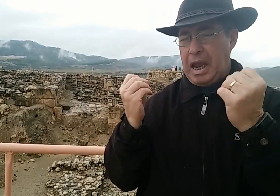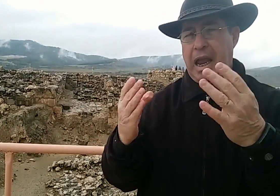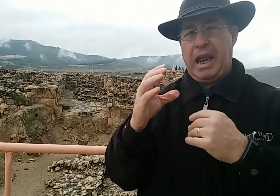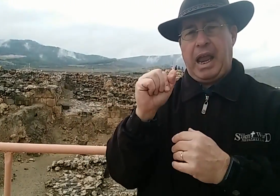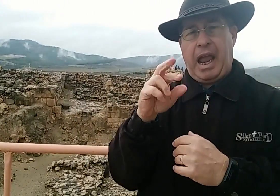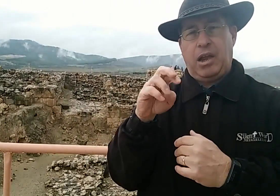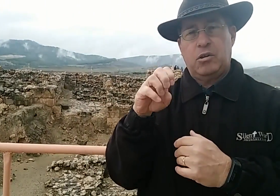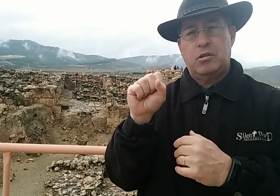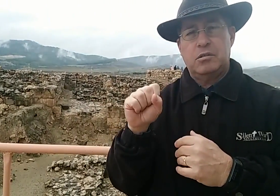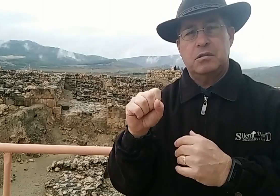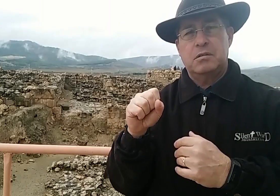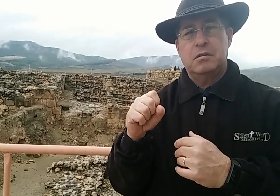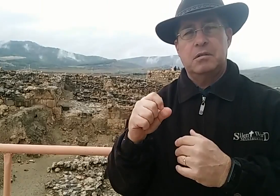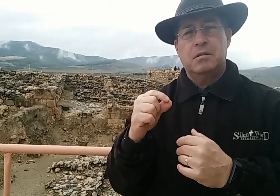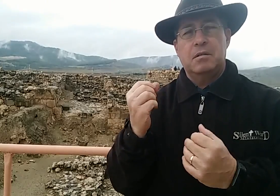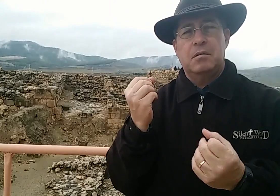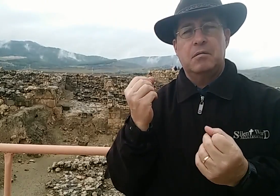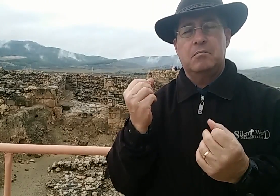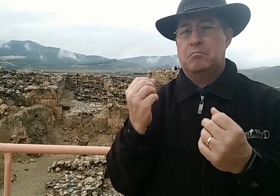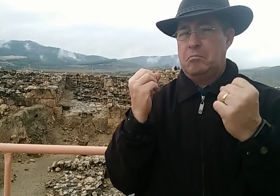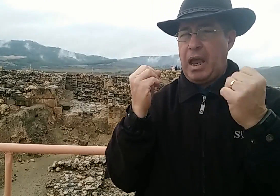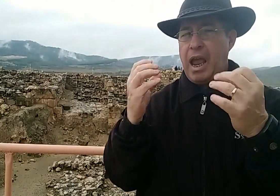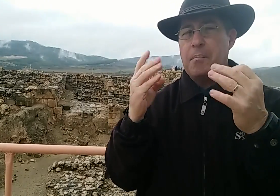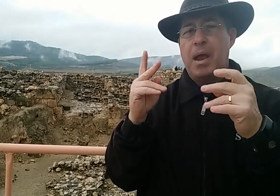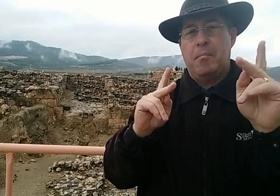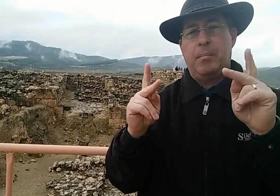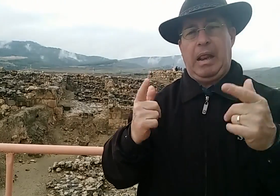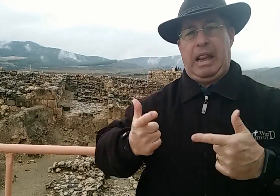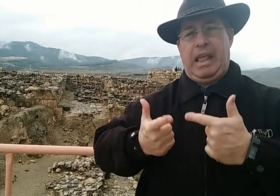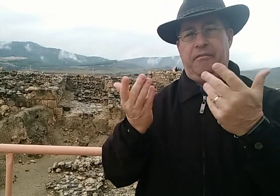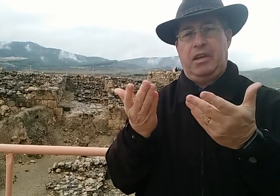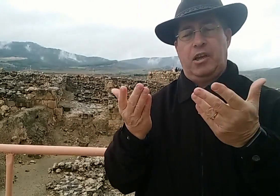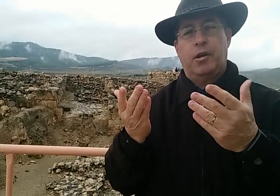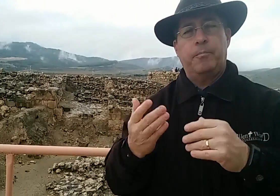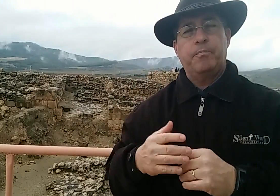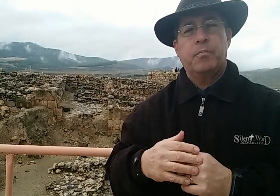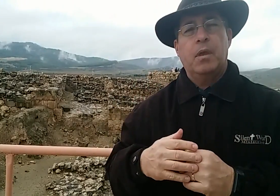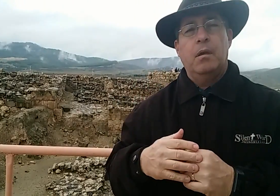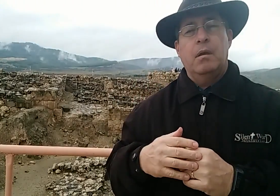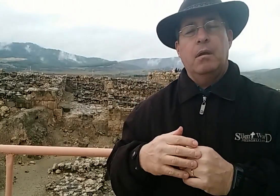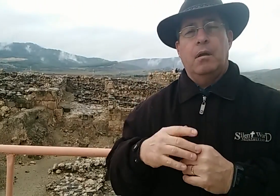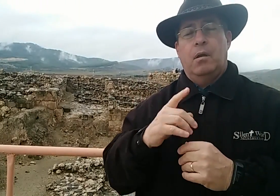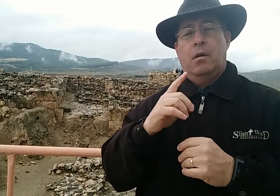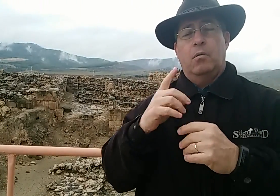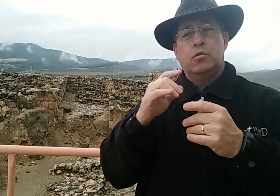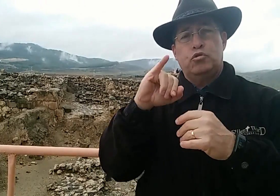lot of the people would have lived. There are acres upon acres where many, many people would have